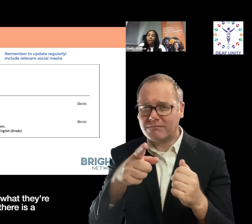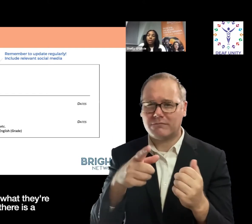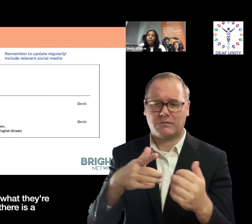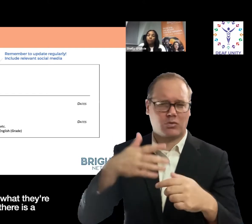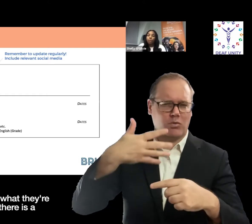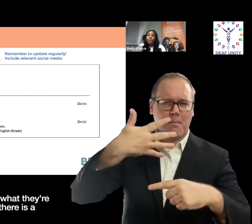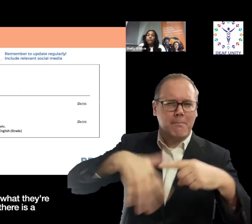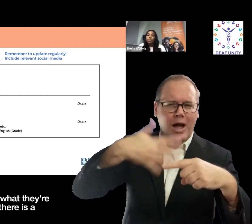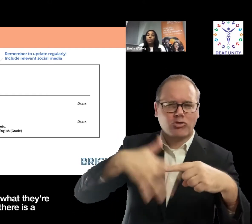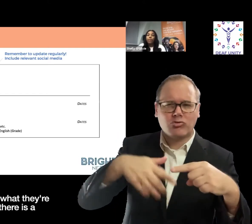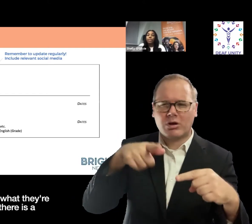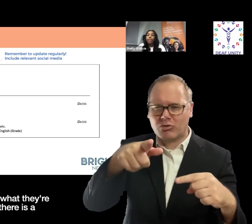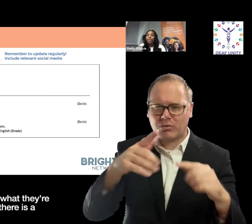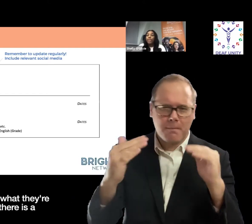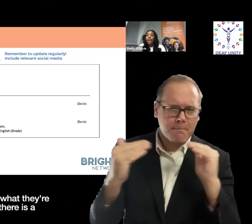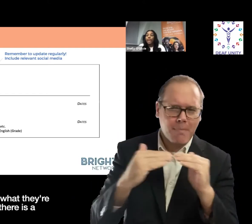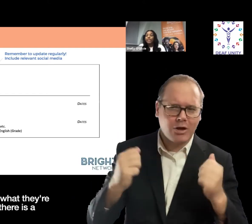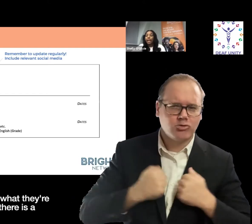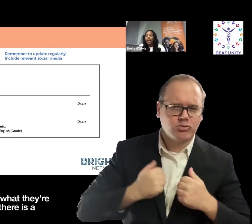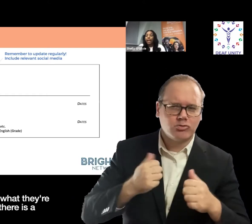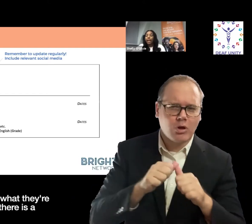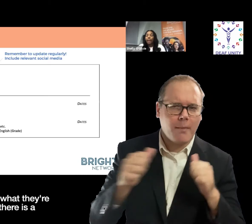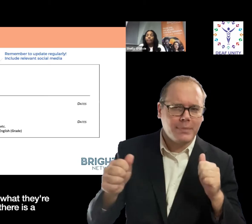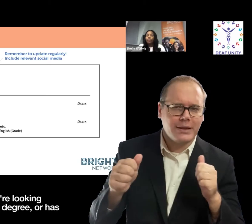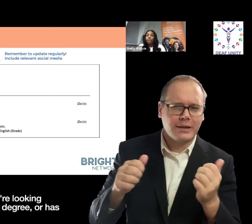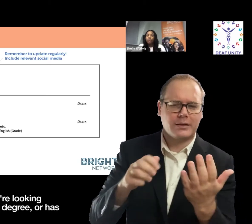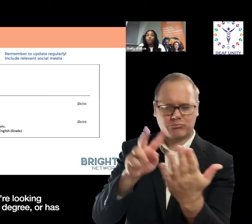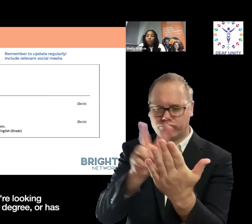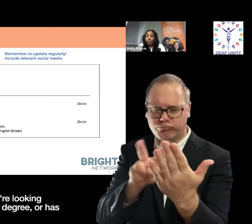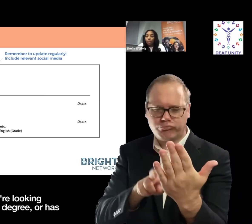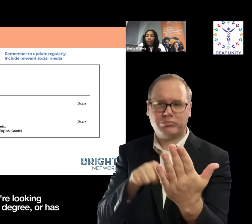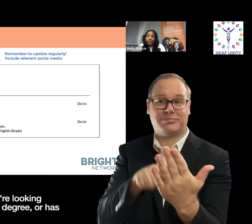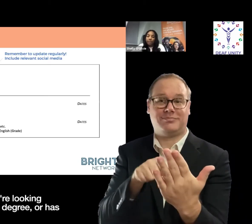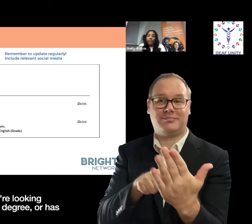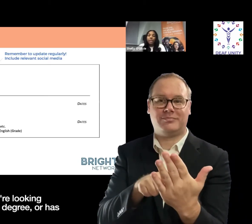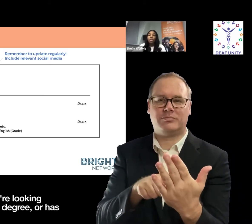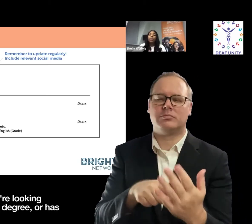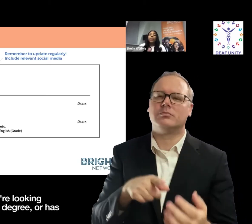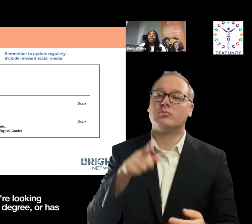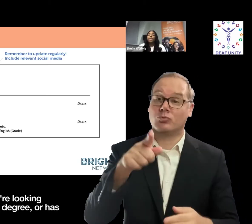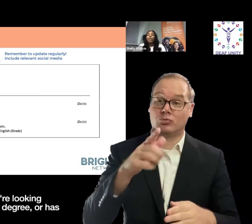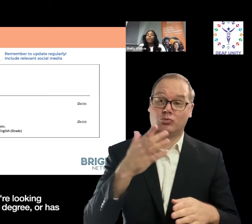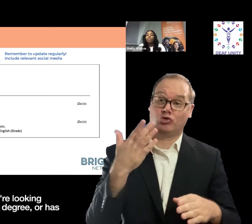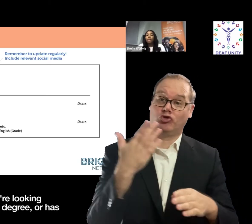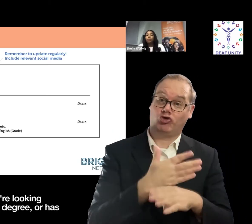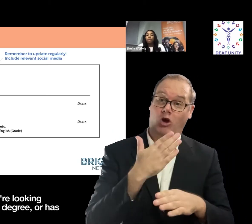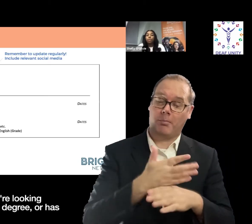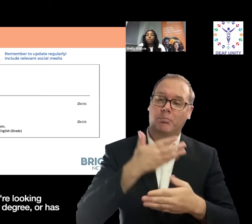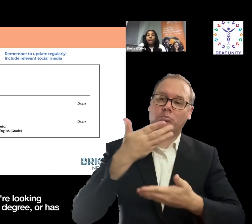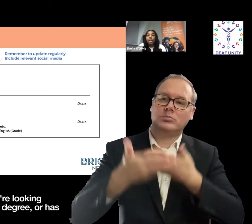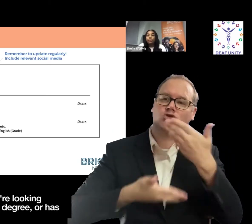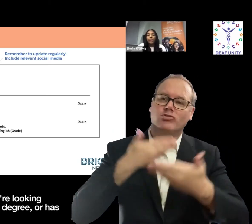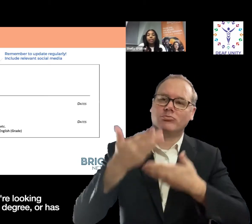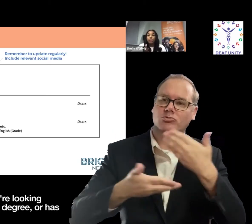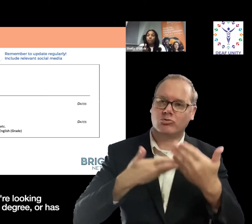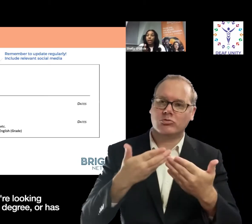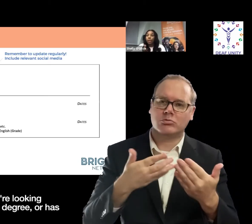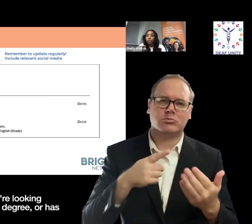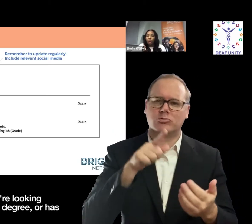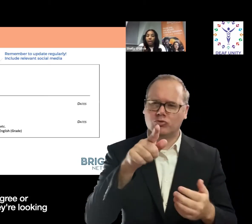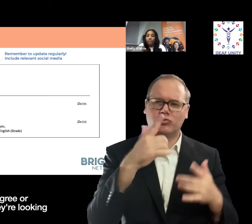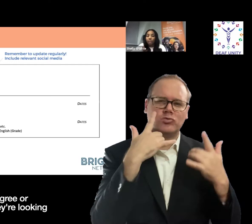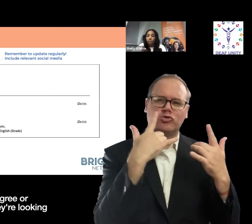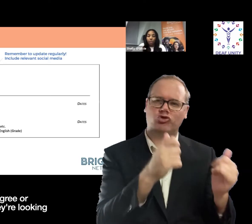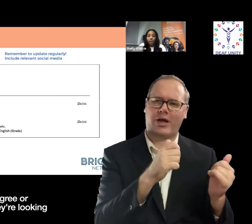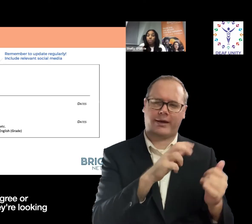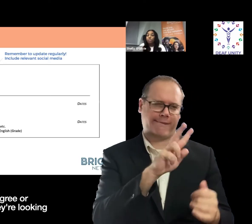know what they're looking for in terms of whether there is a 2-1 or above stipulation, if they're looking for someone who studied a particular degree